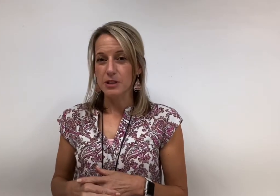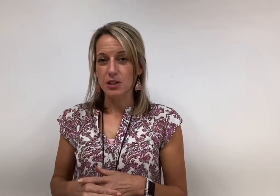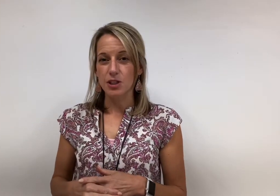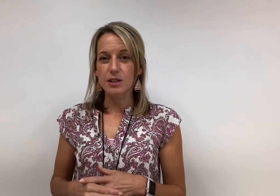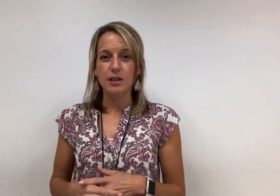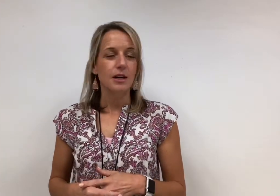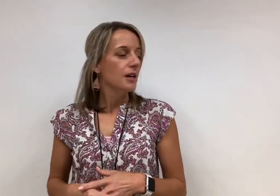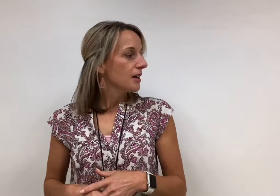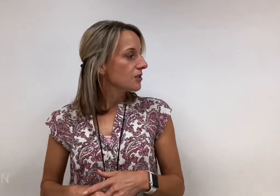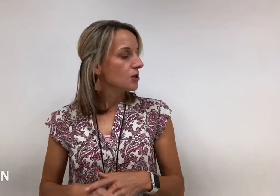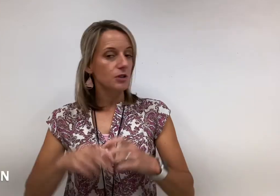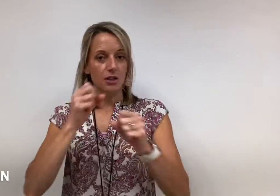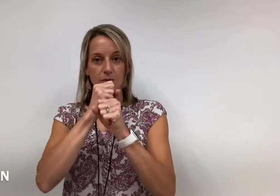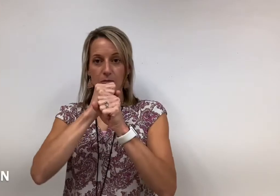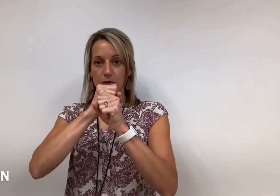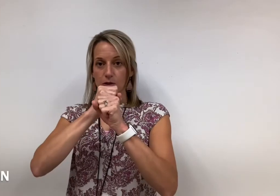competition. And so we talked about balloon